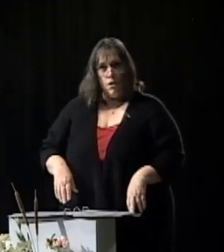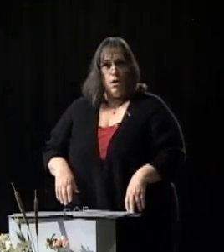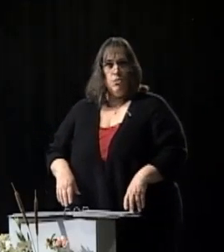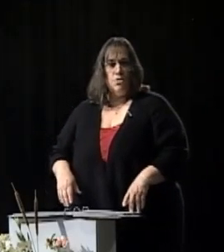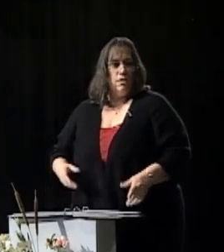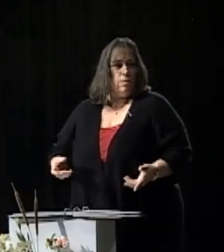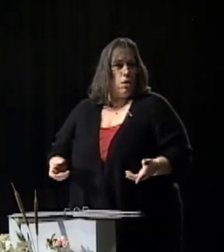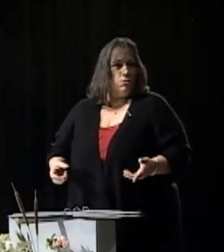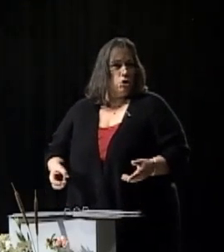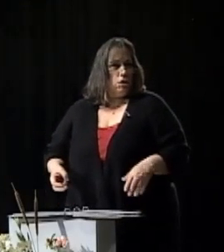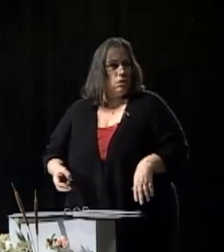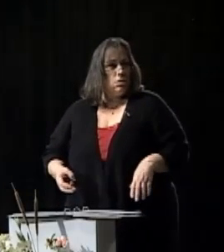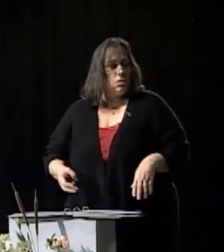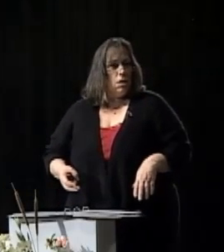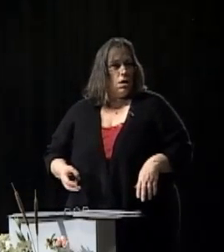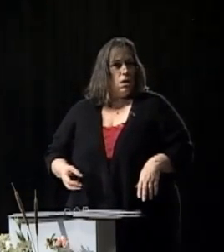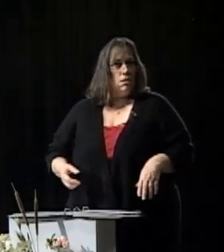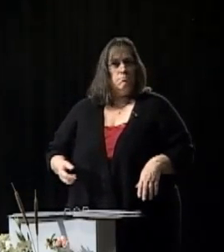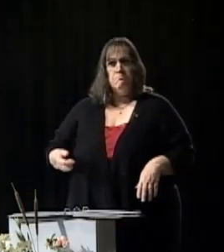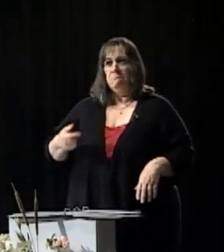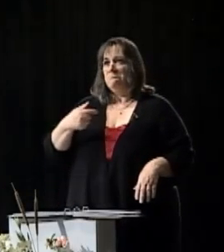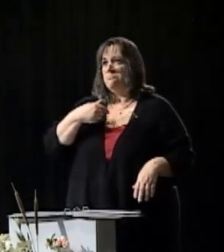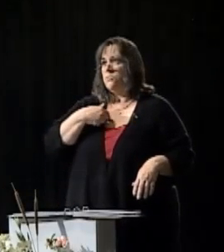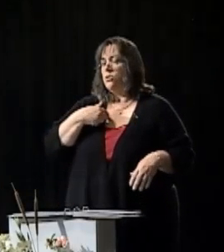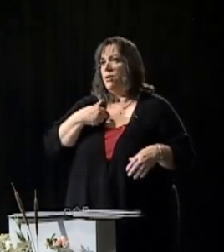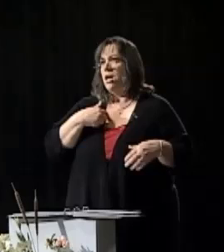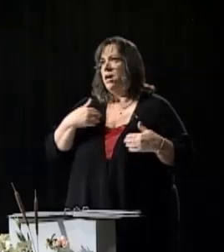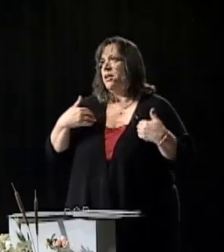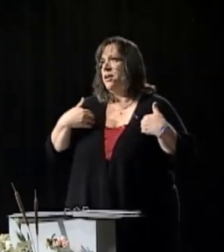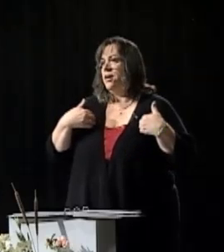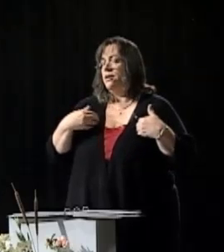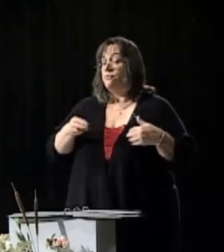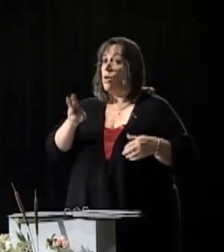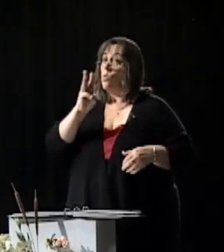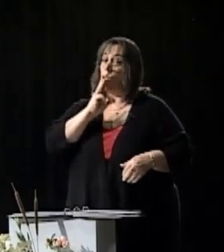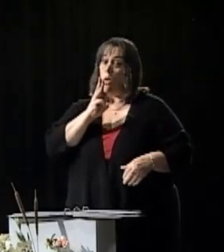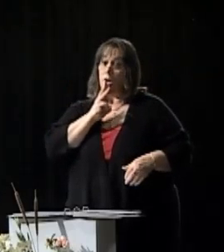So you can give them options. You know, I have water.